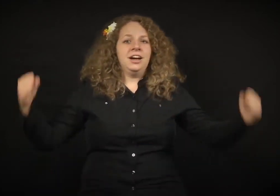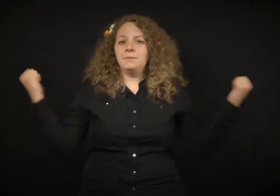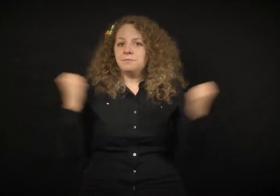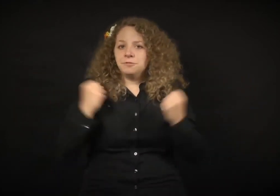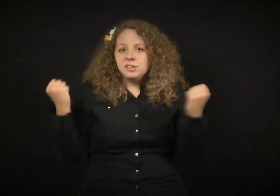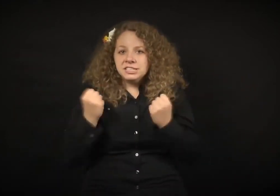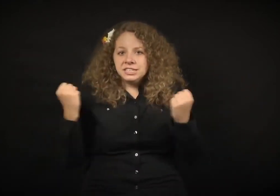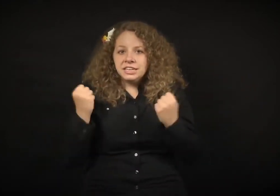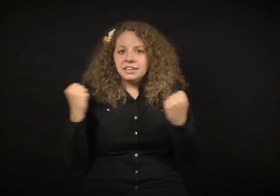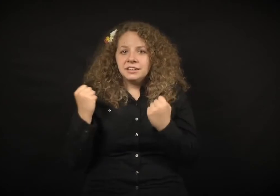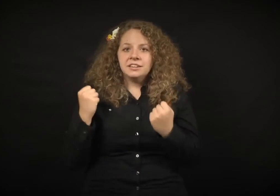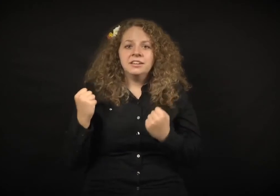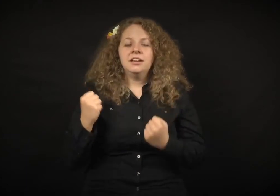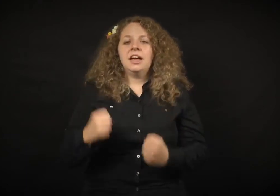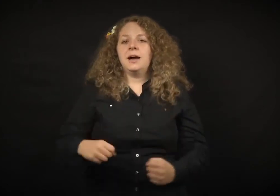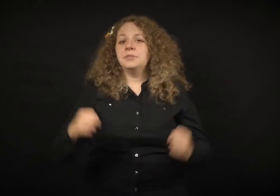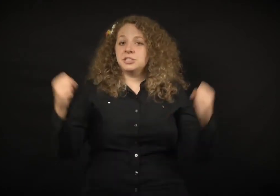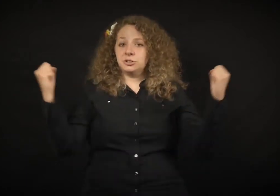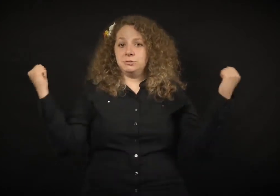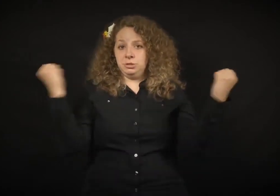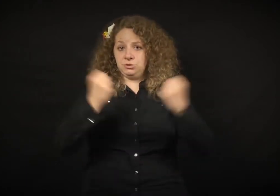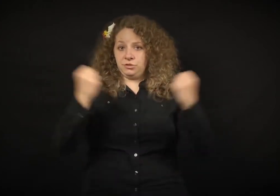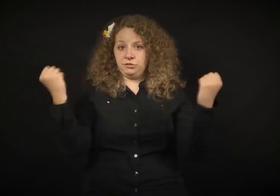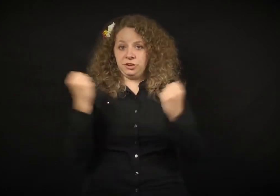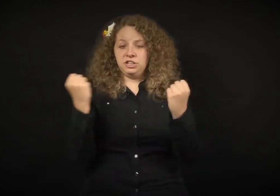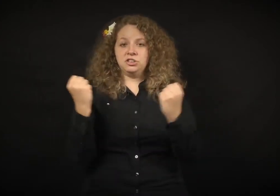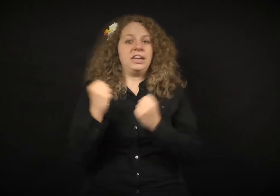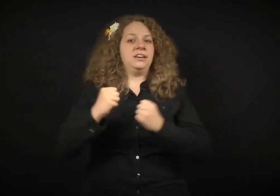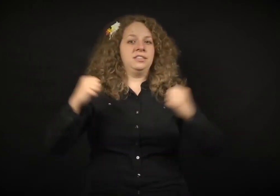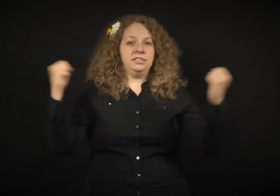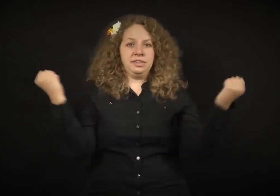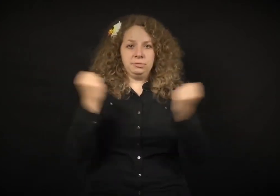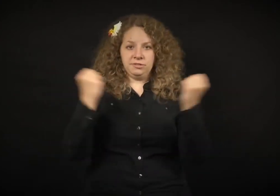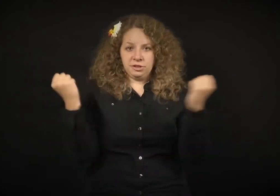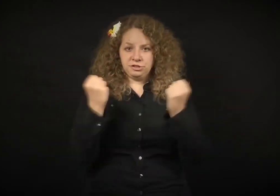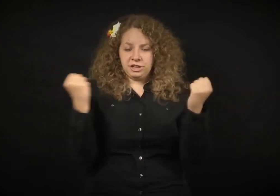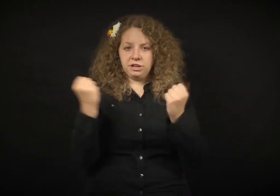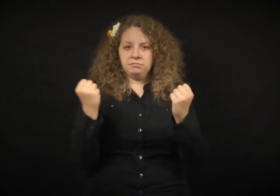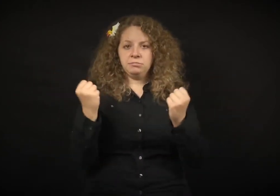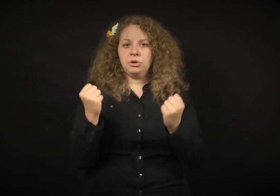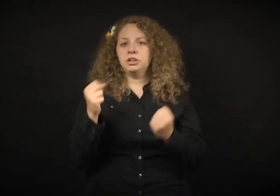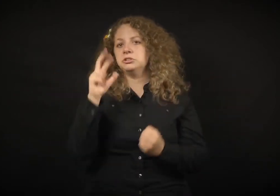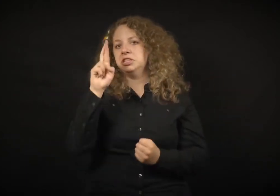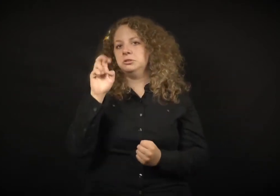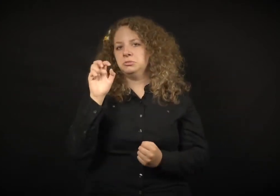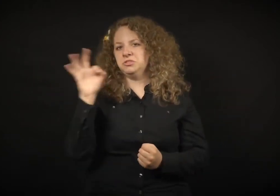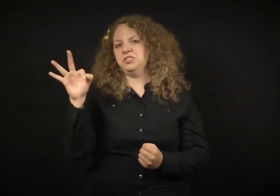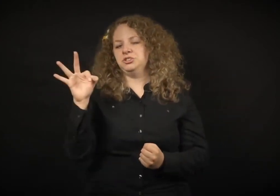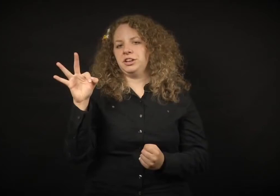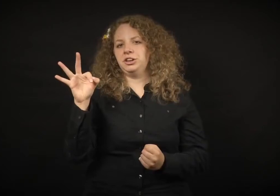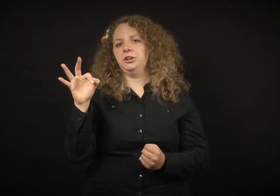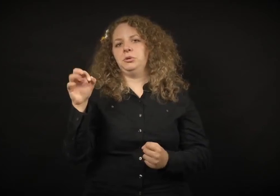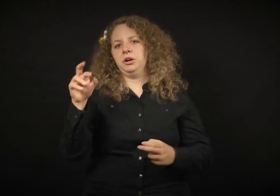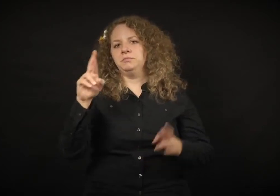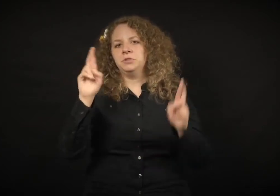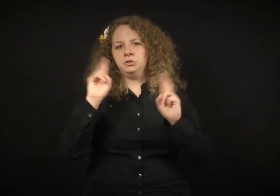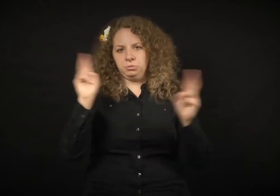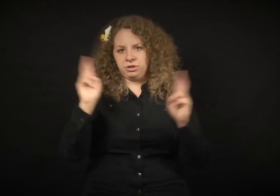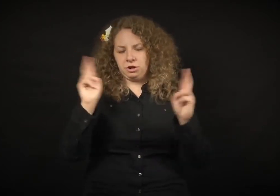I'm freezing. This can also be used for fridge, like the refrigerator, or you'll see refrigerator or with